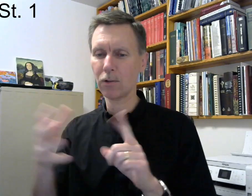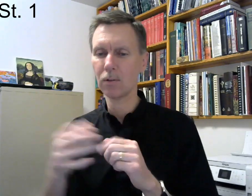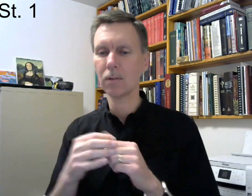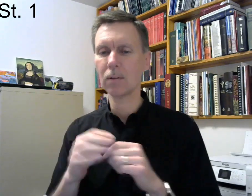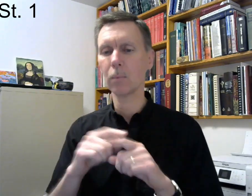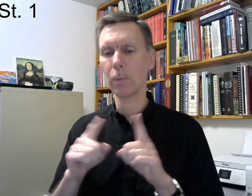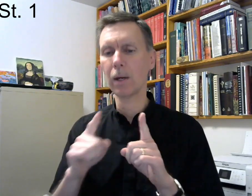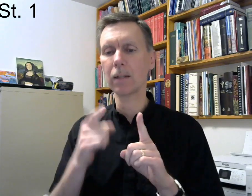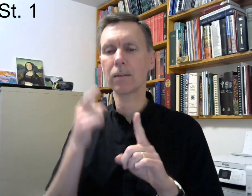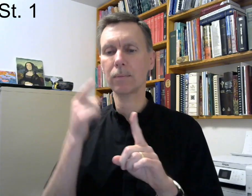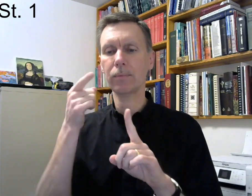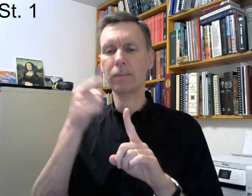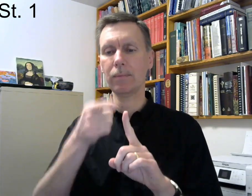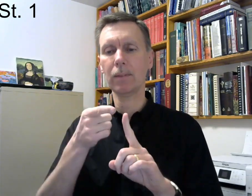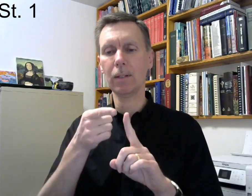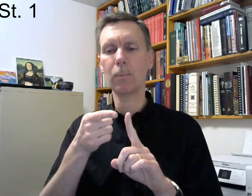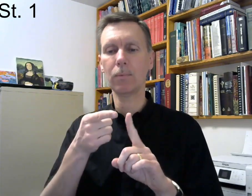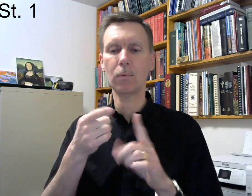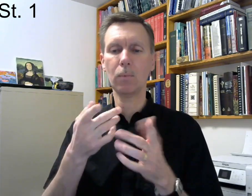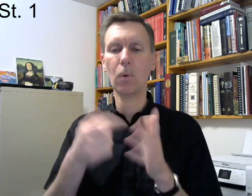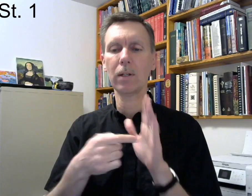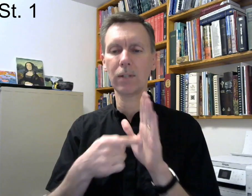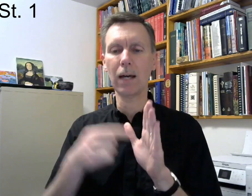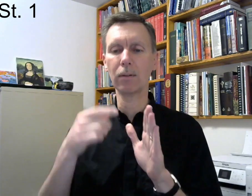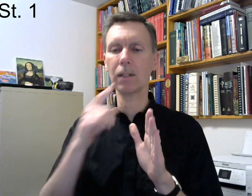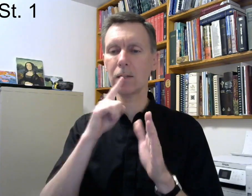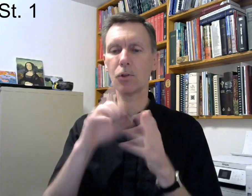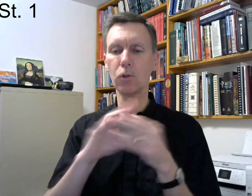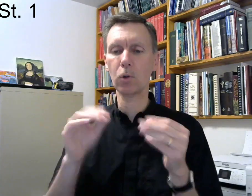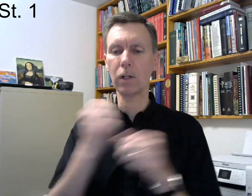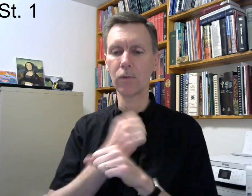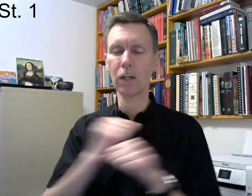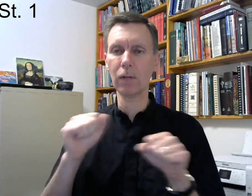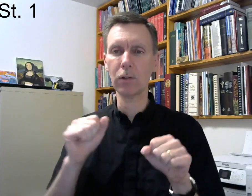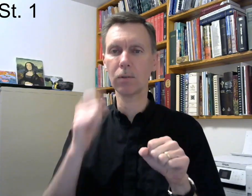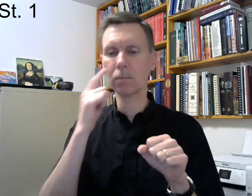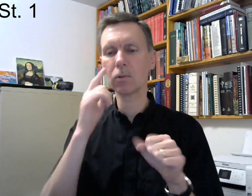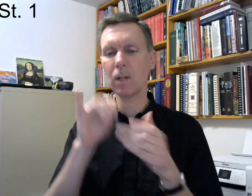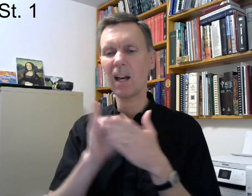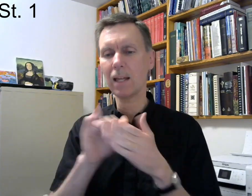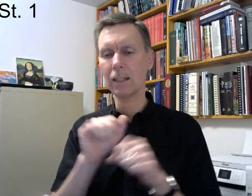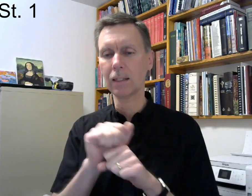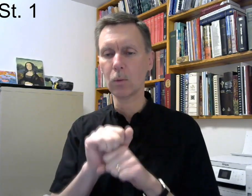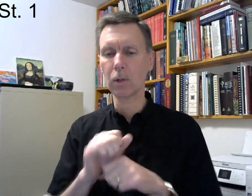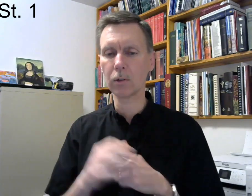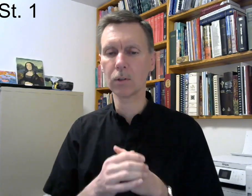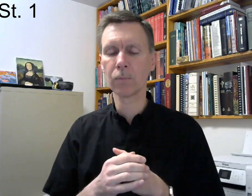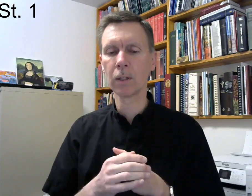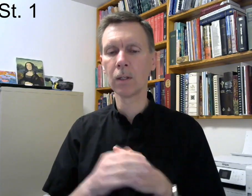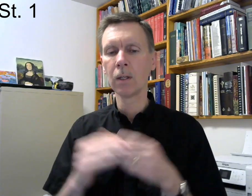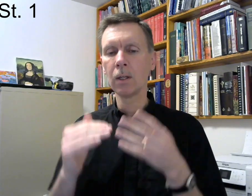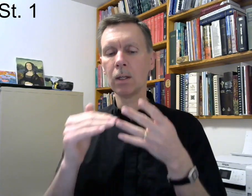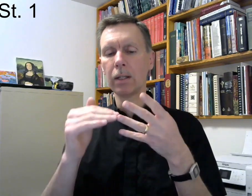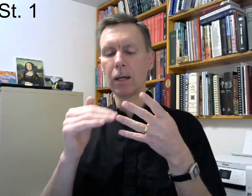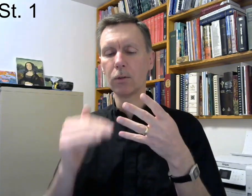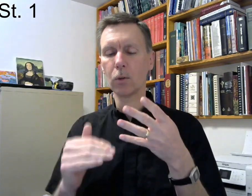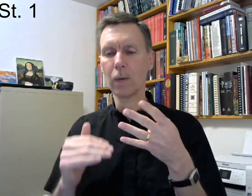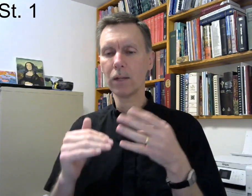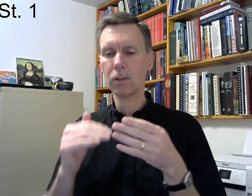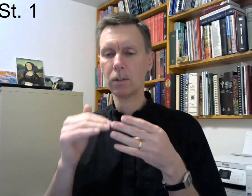expansion, but it points out that it's the story of salvation. So I think that works. Now, the rest,